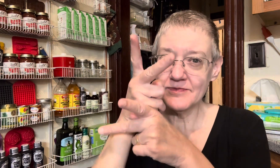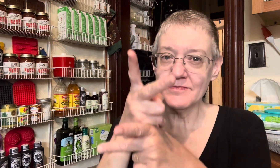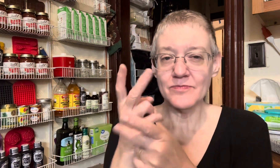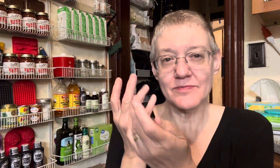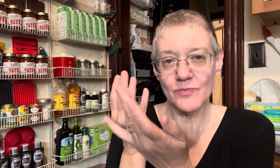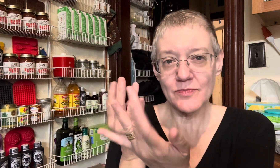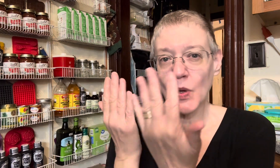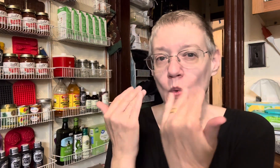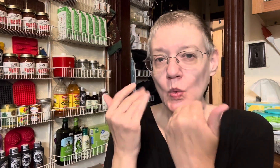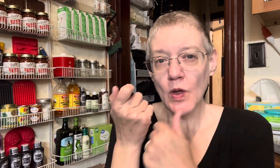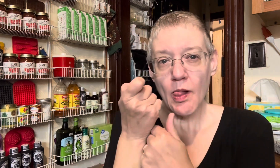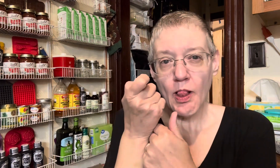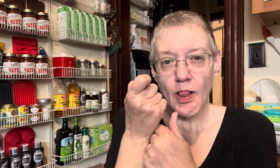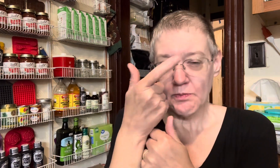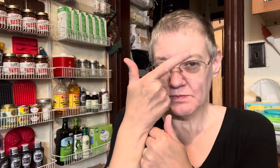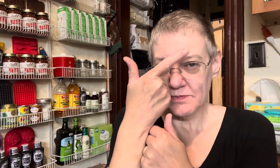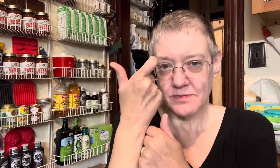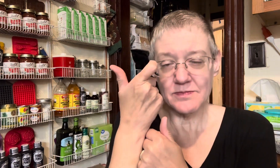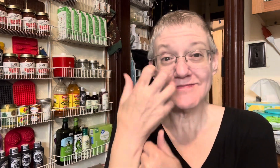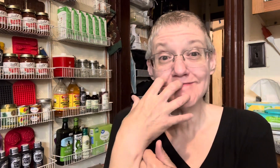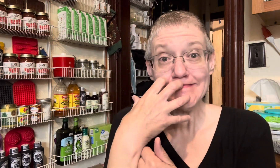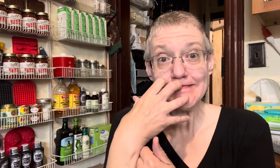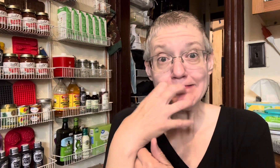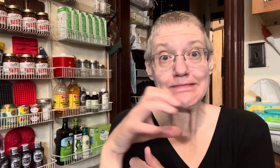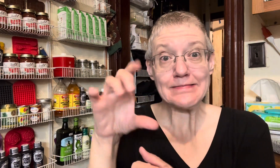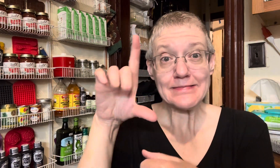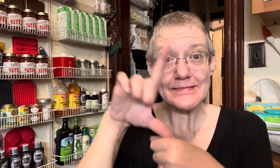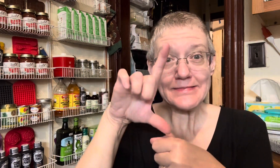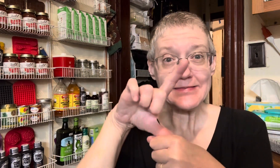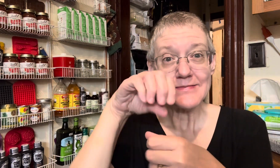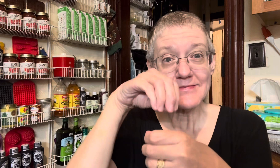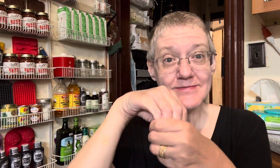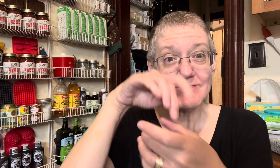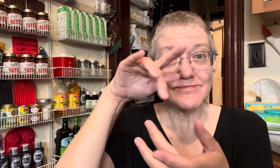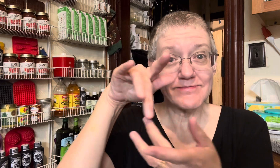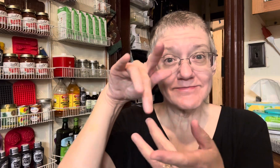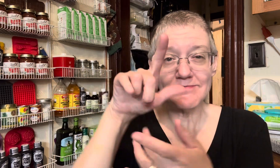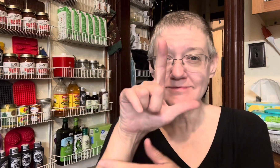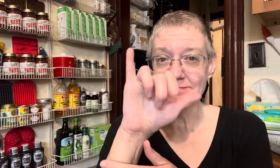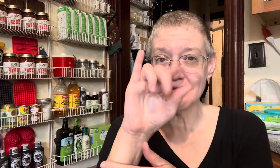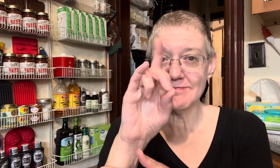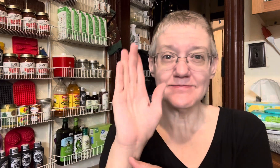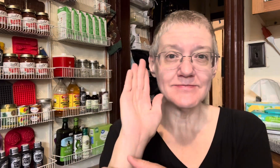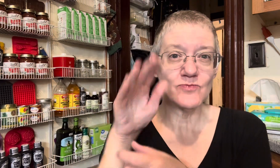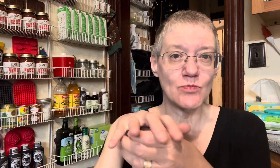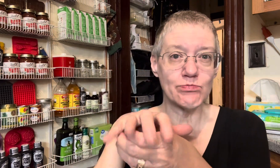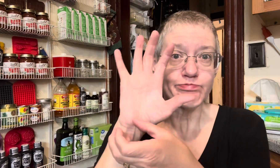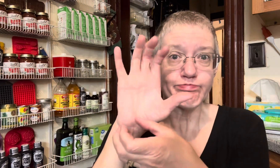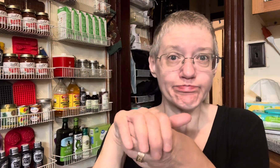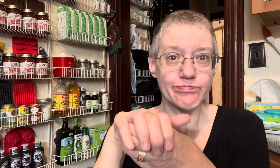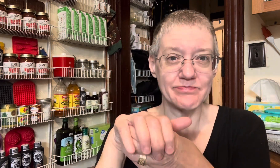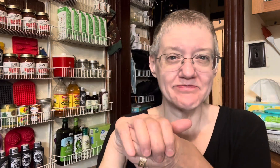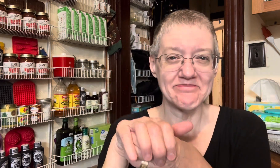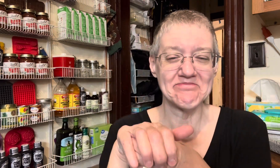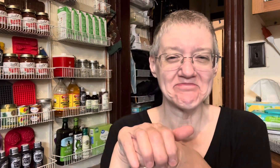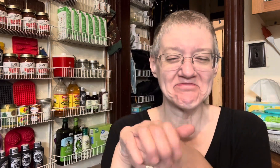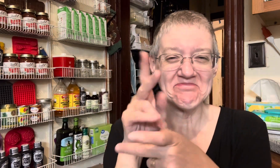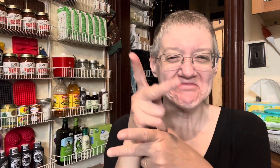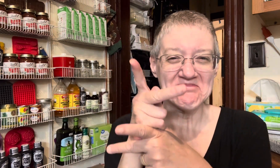but be careful. Wait and let it cool a little bit, because if you blend hot liquids, they'll pop the lid from the pressure.